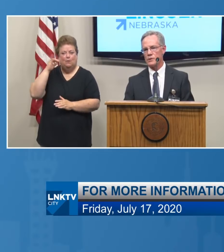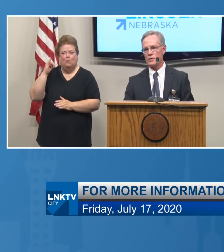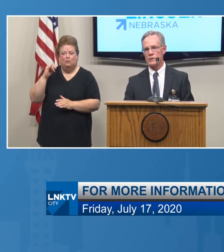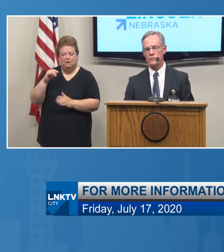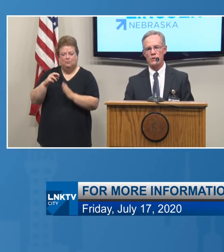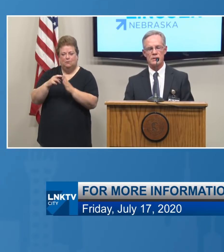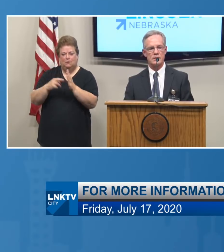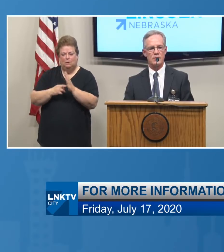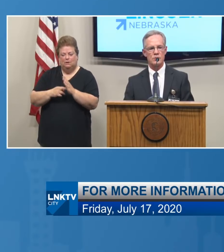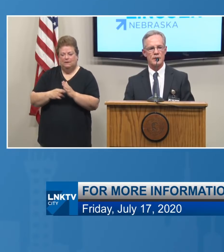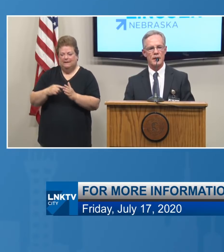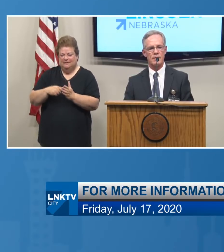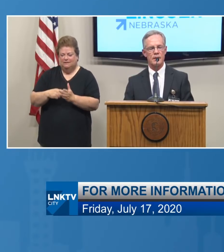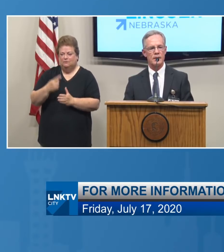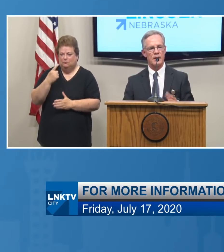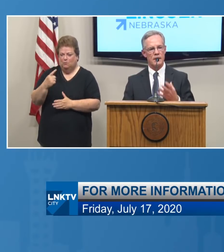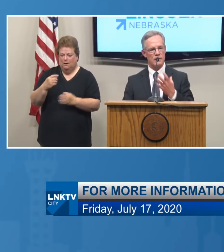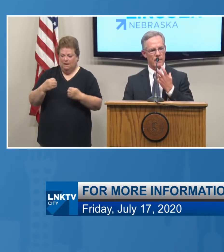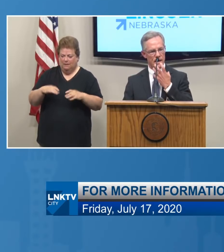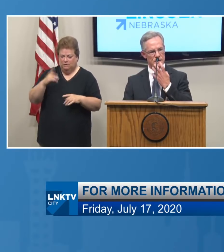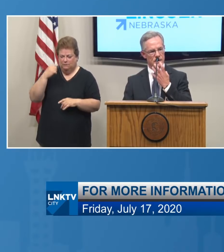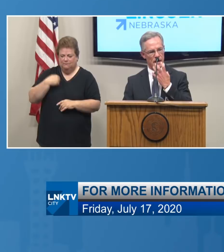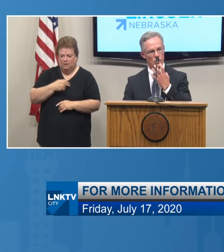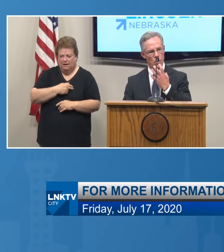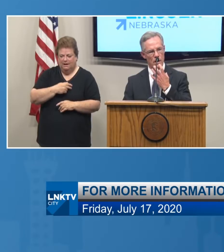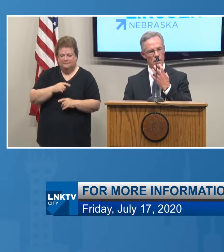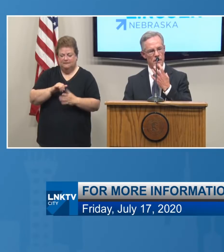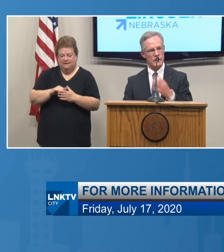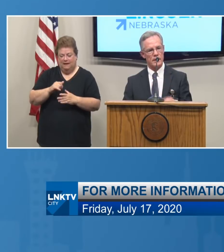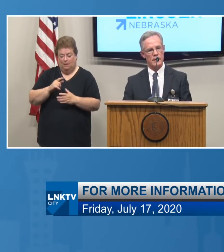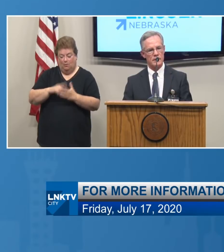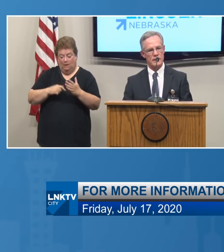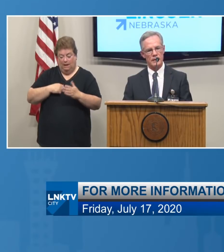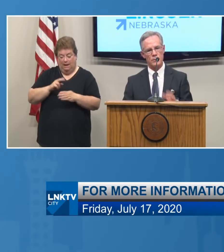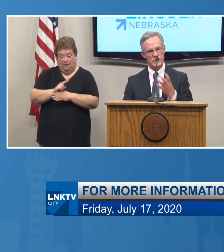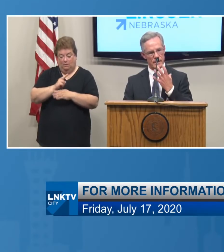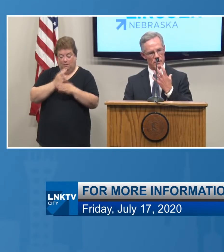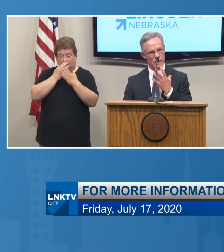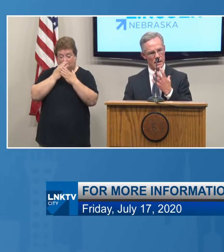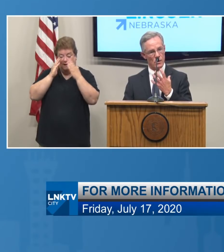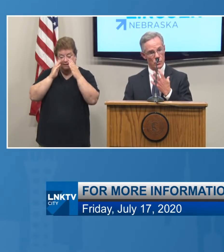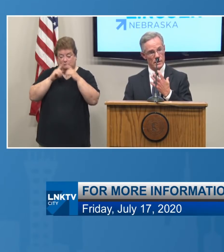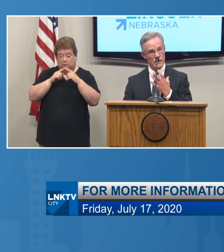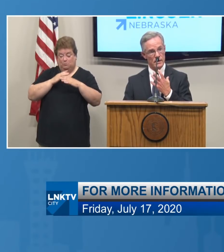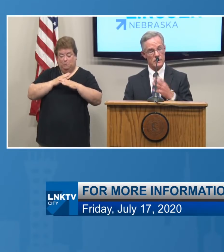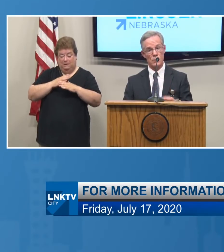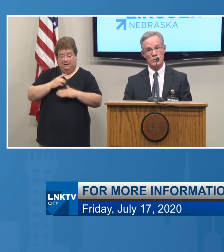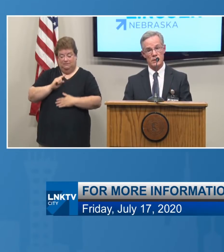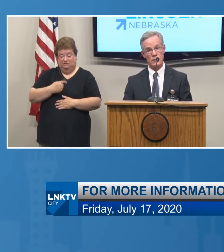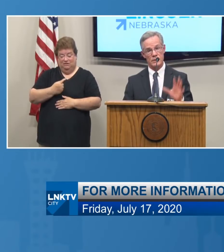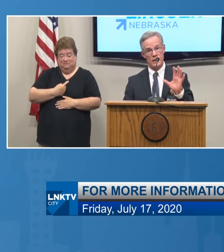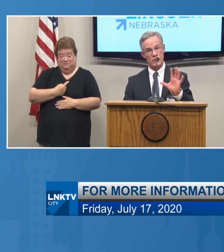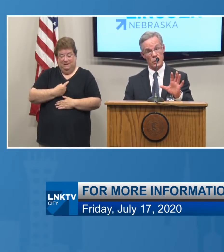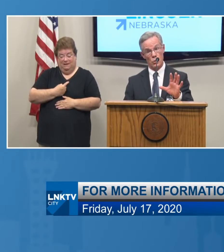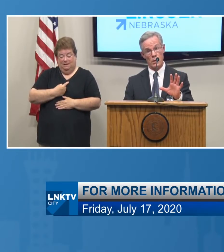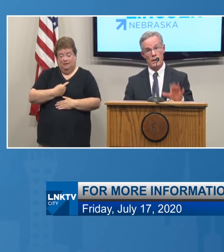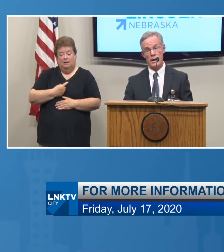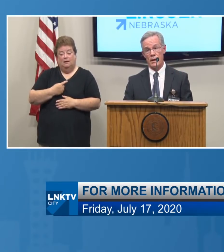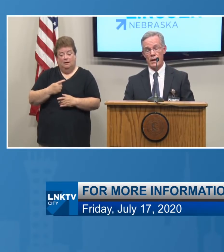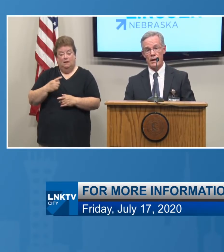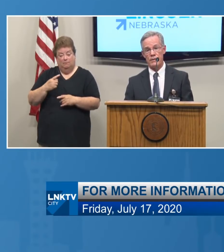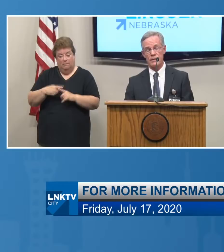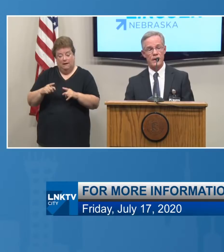those opportunities for us to understand that the mask that I wear is not to protect me only, it's mostly to protect